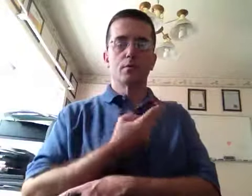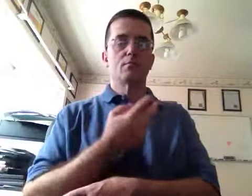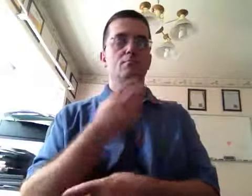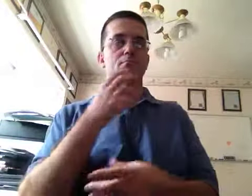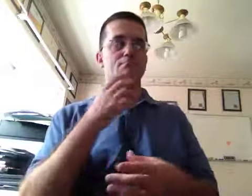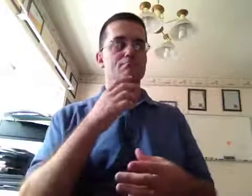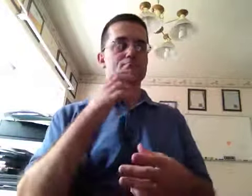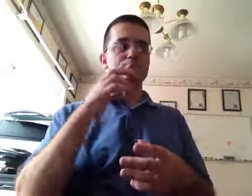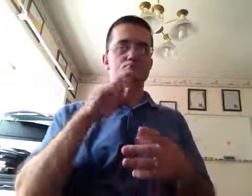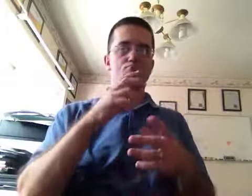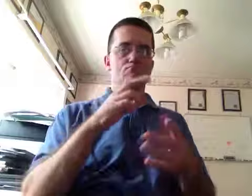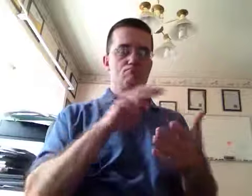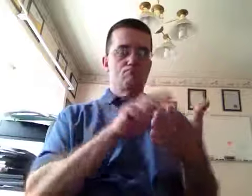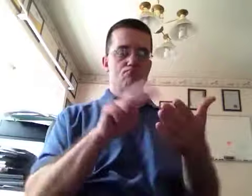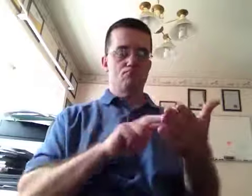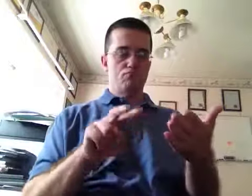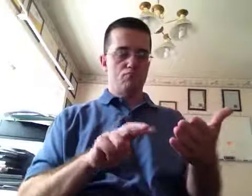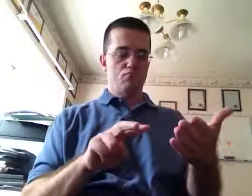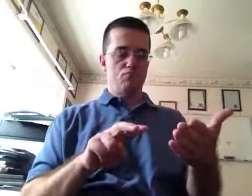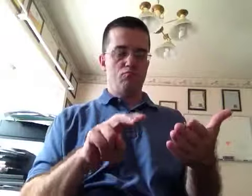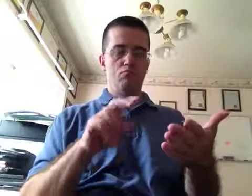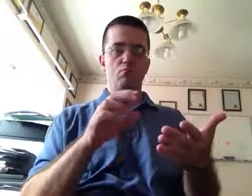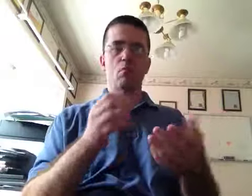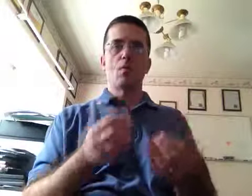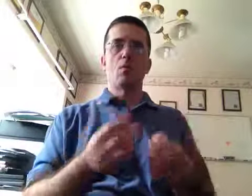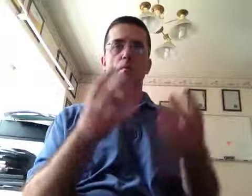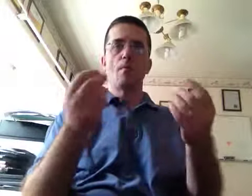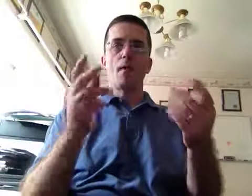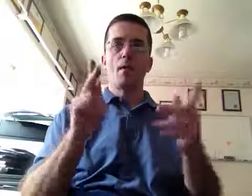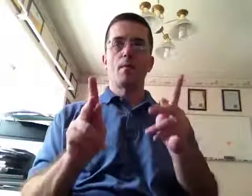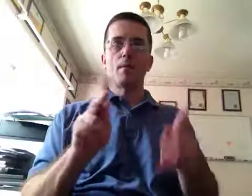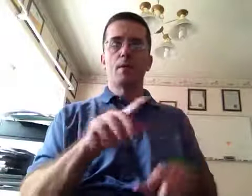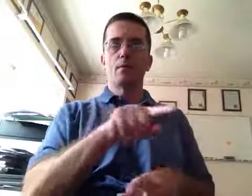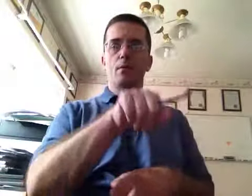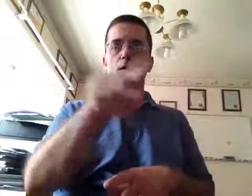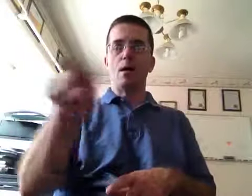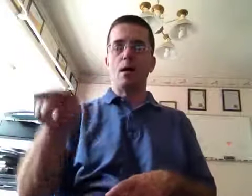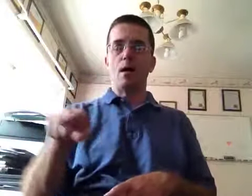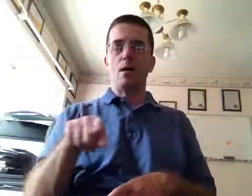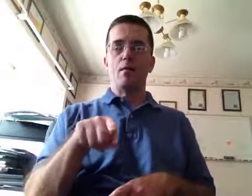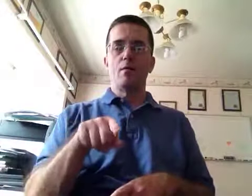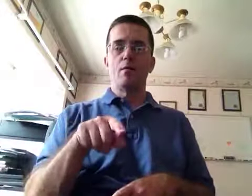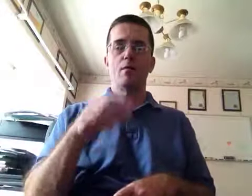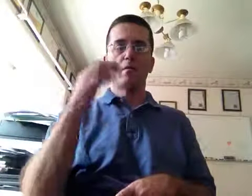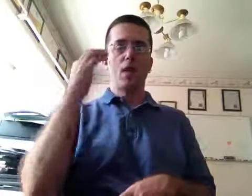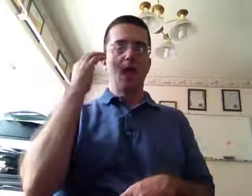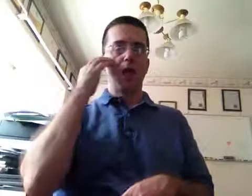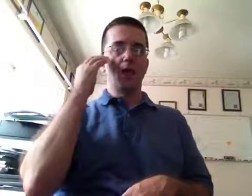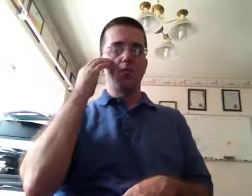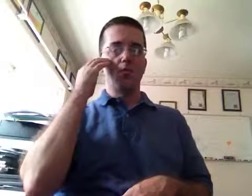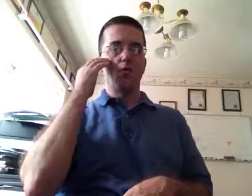are a number of you out there that have not realized. You need to get the book by Spencer Johnson, Who Moved My